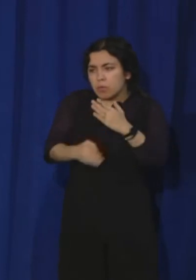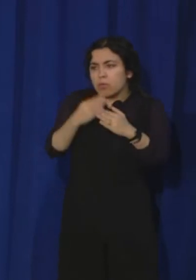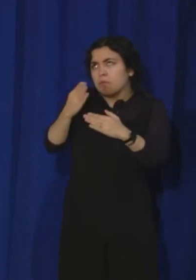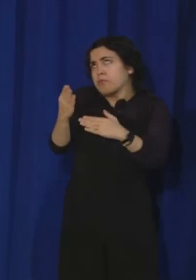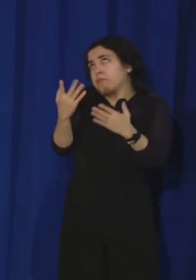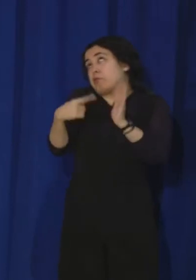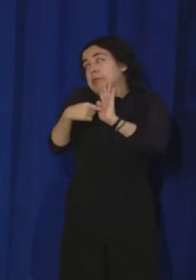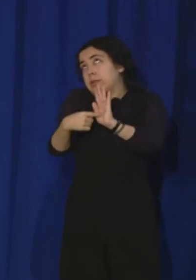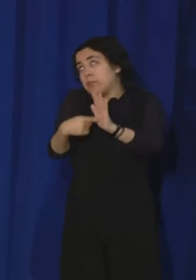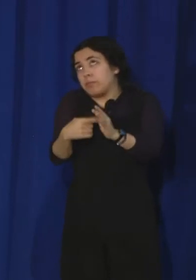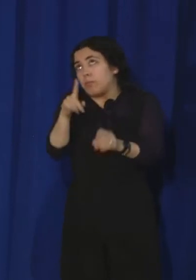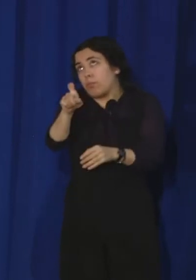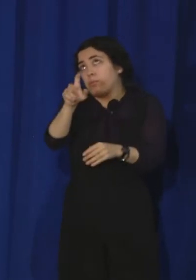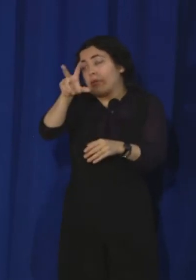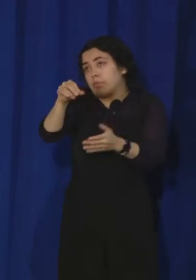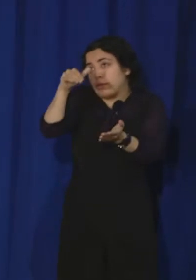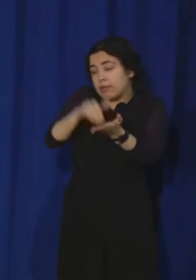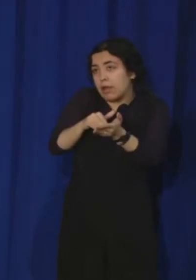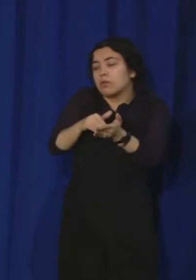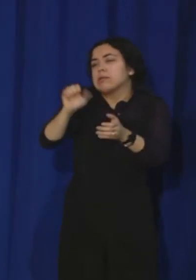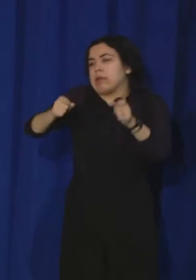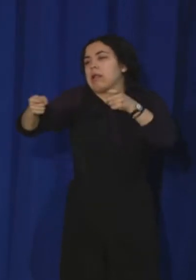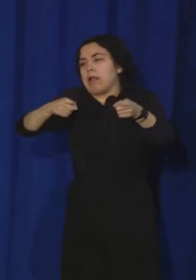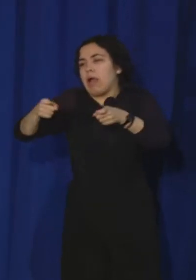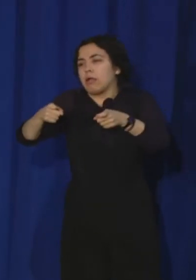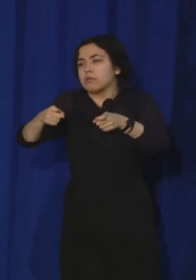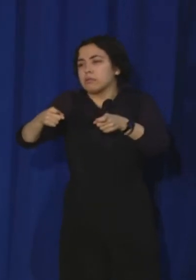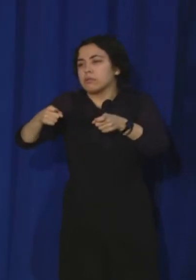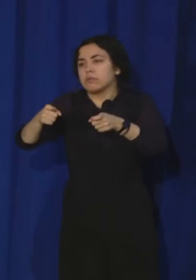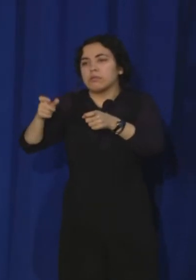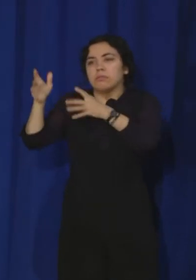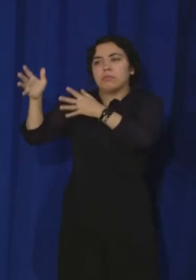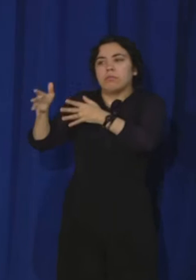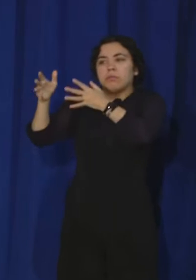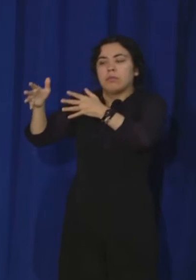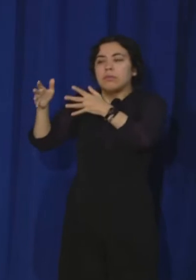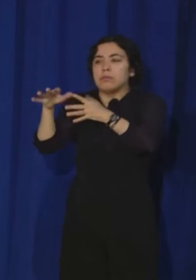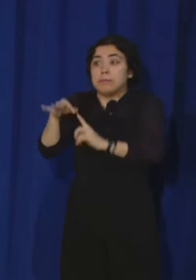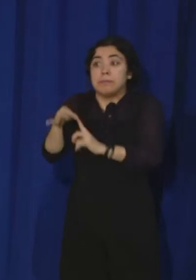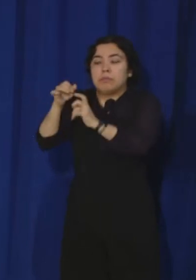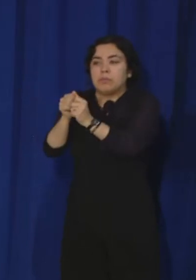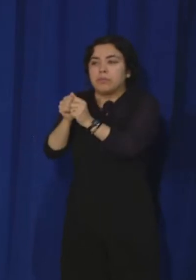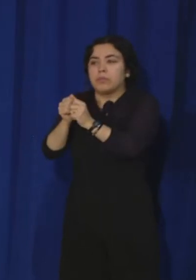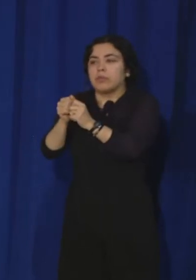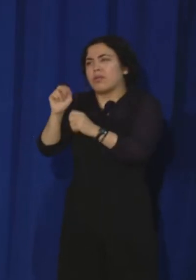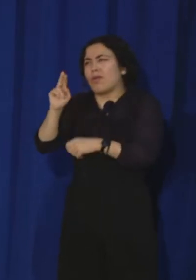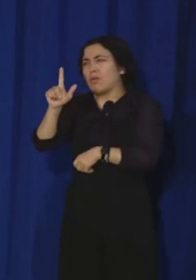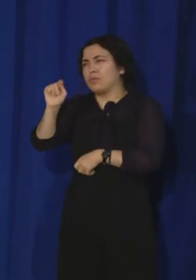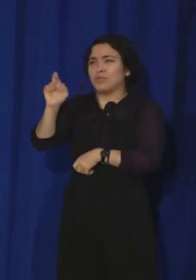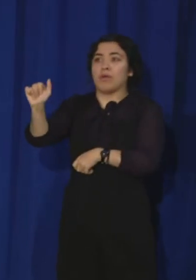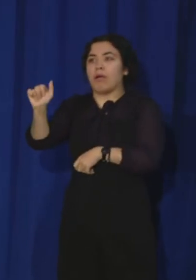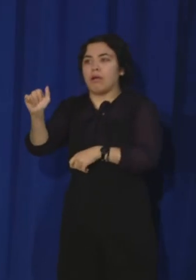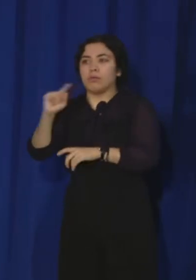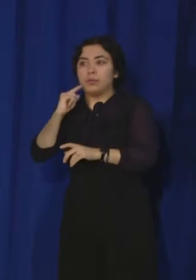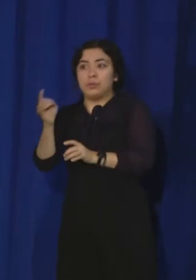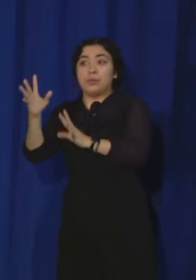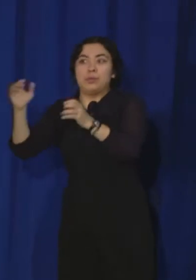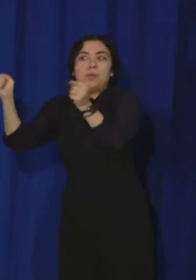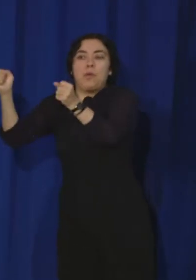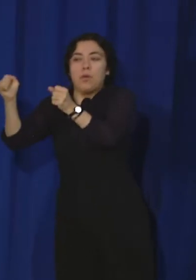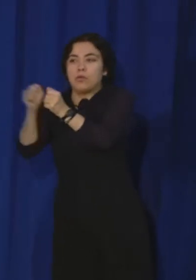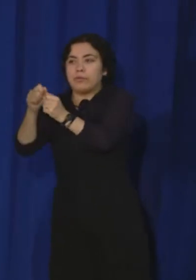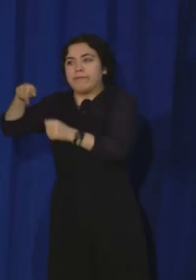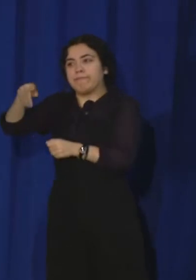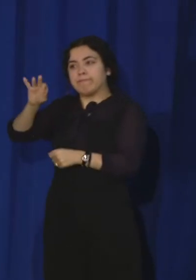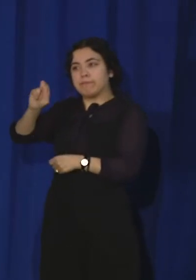doses, for example, centrally of the ultra cold with Pfizer, and adding onto our hospitals, we won't have a problem. So I want to see